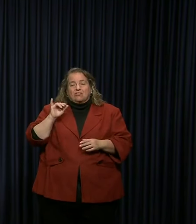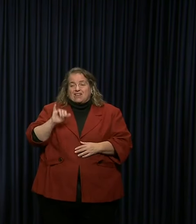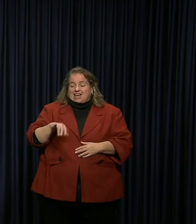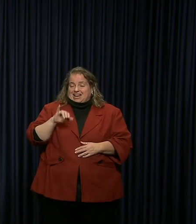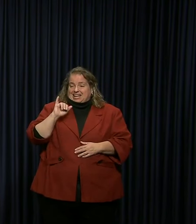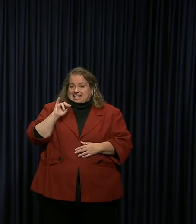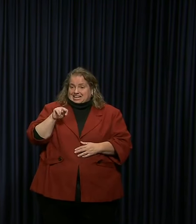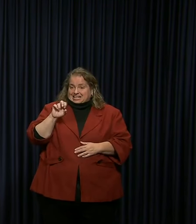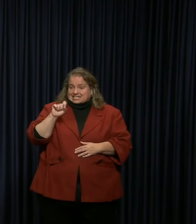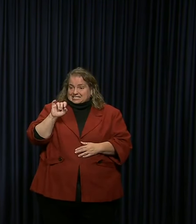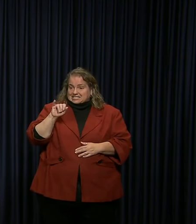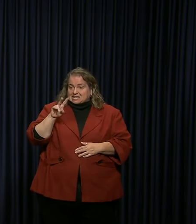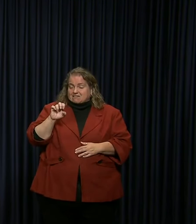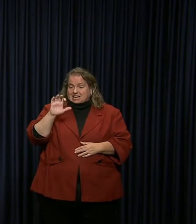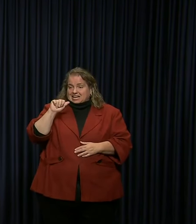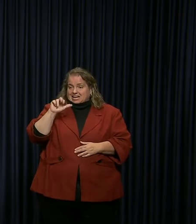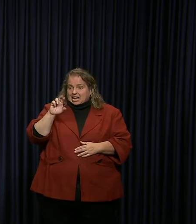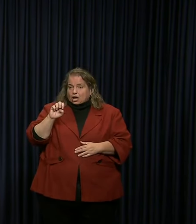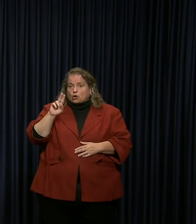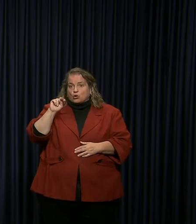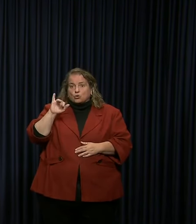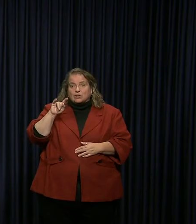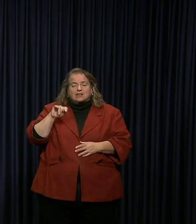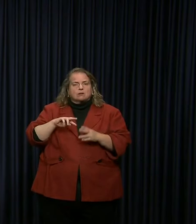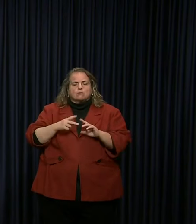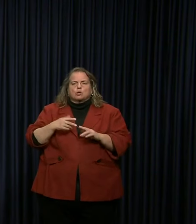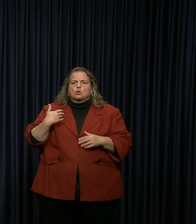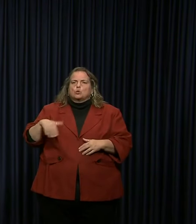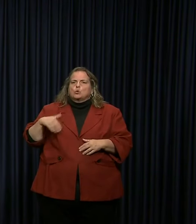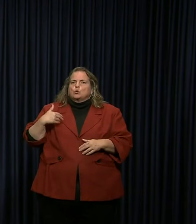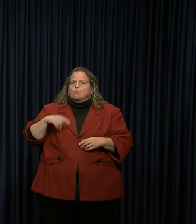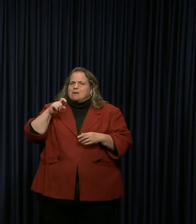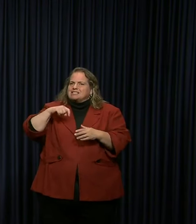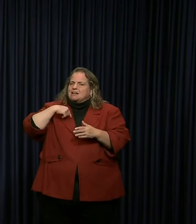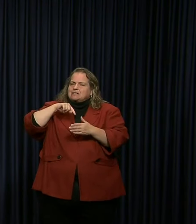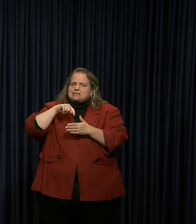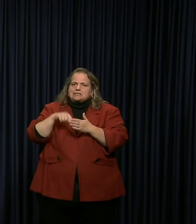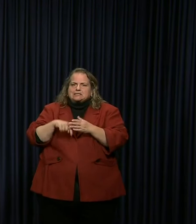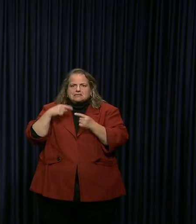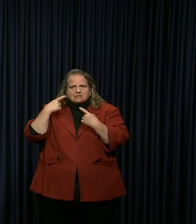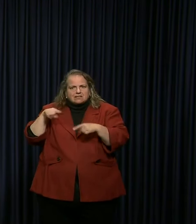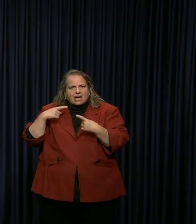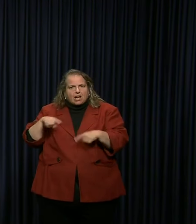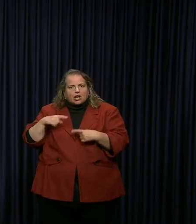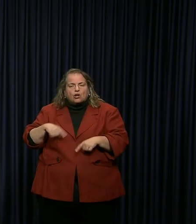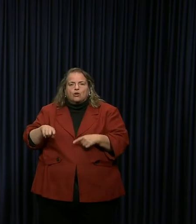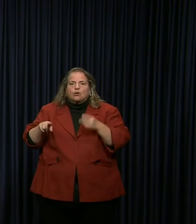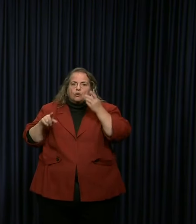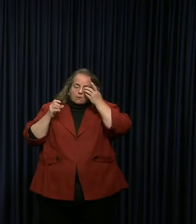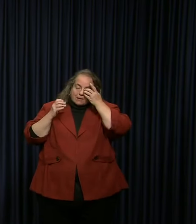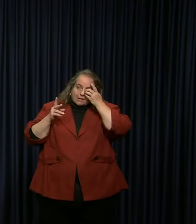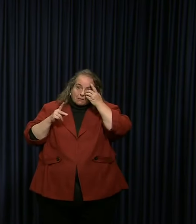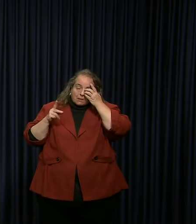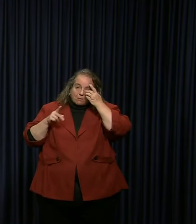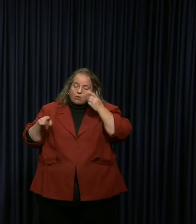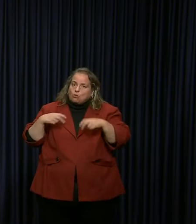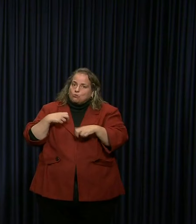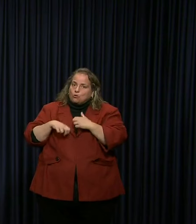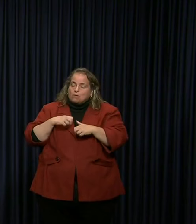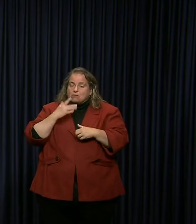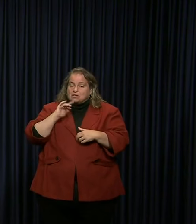unit for a reason. Now, most people who are going into intensive care are coming out, and that's because our healthcare professionals